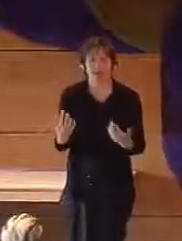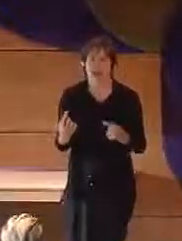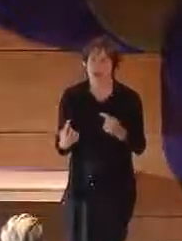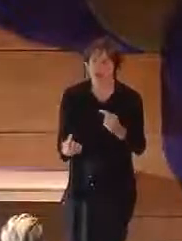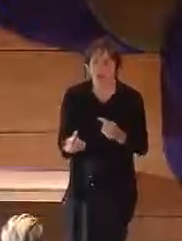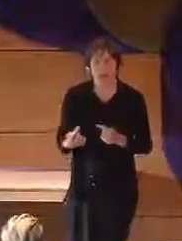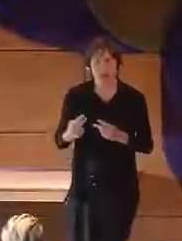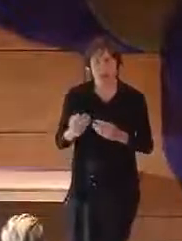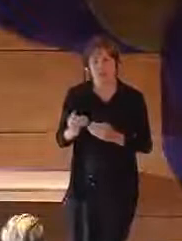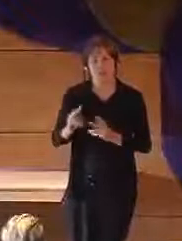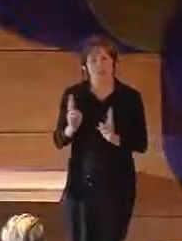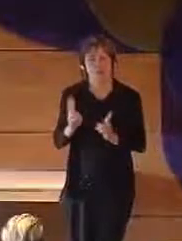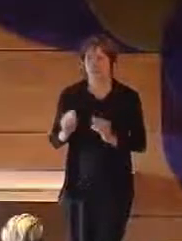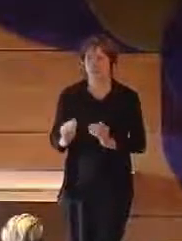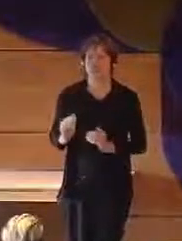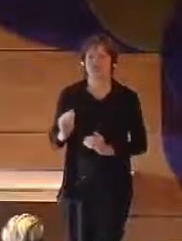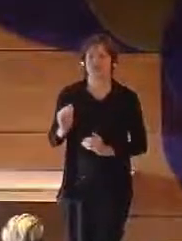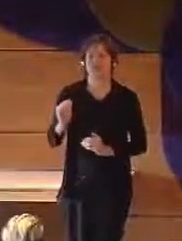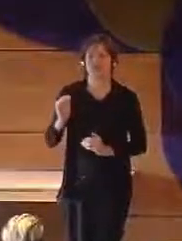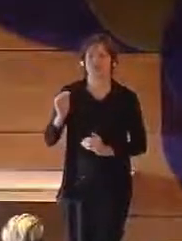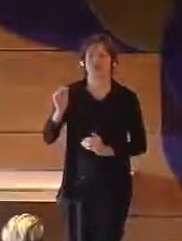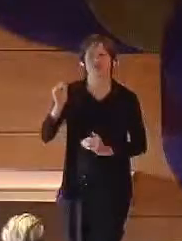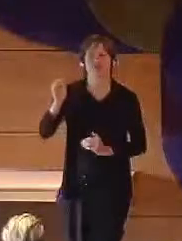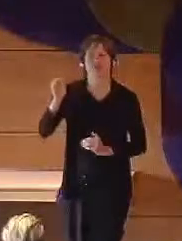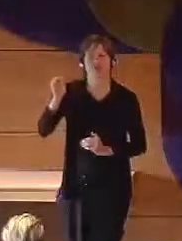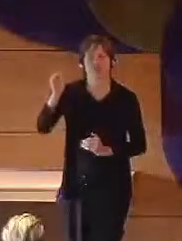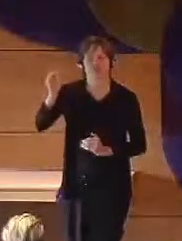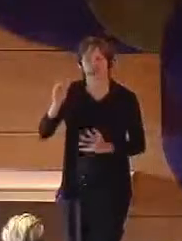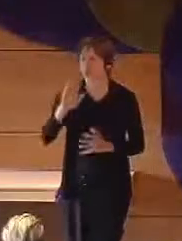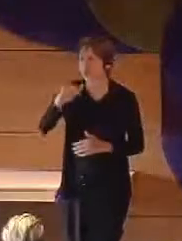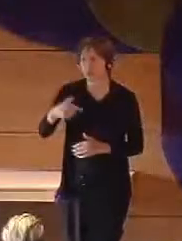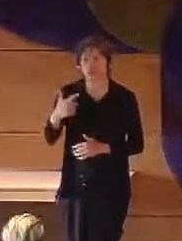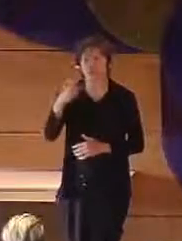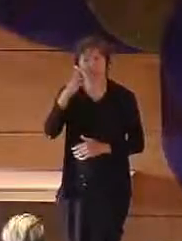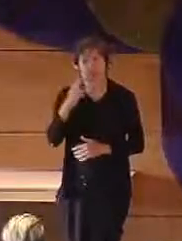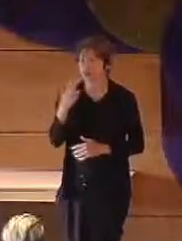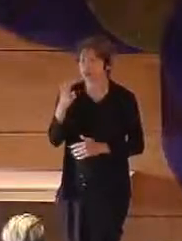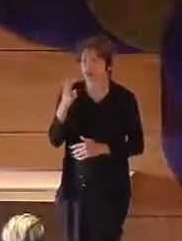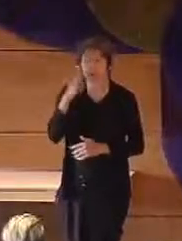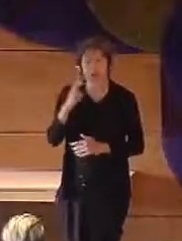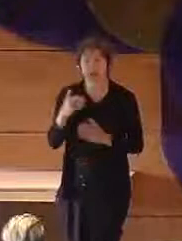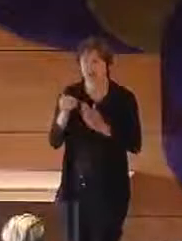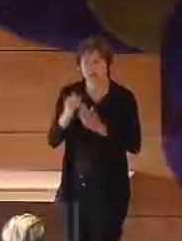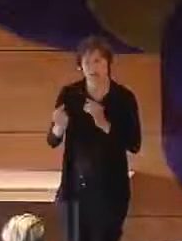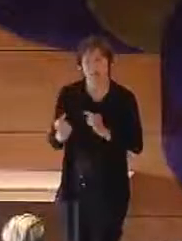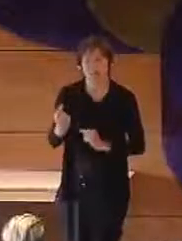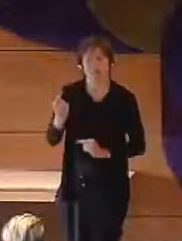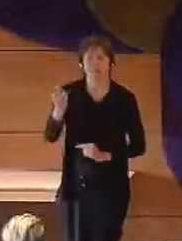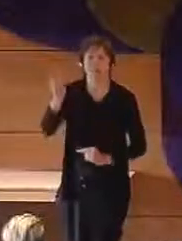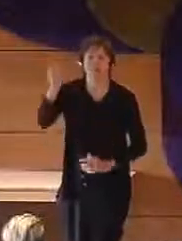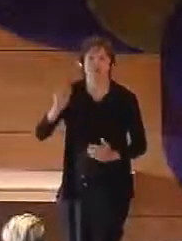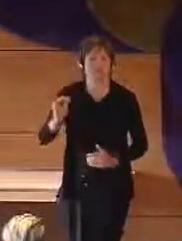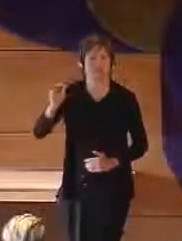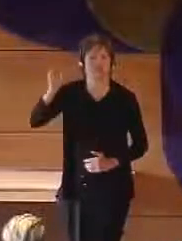to grow into your 20s and 30s. I'm seeing patients with CHARGE who've not had sex steroid treatment who